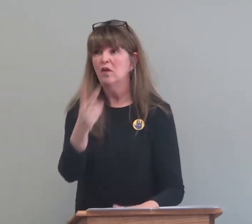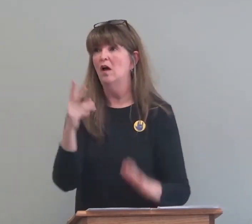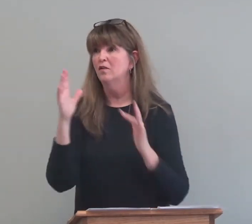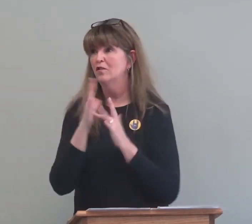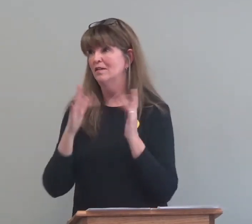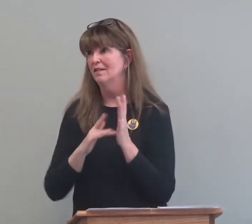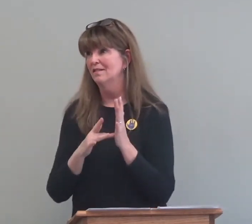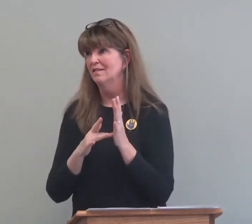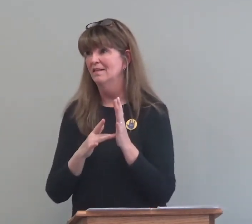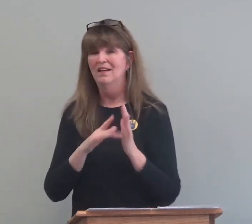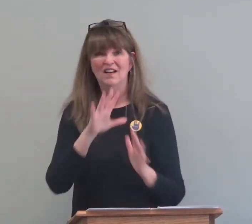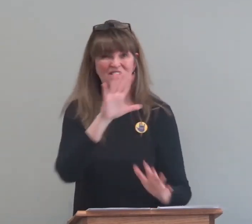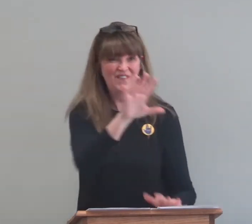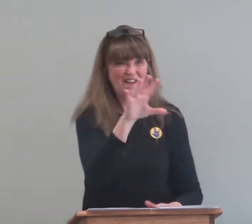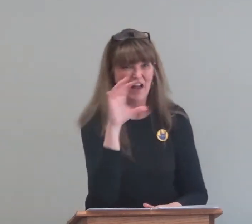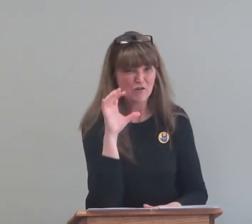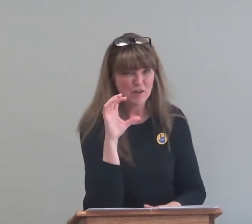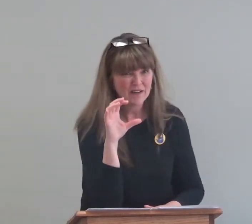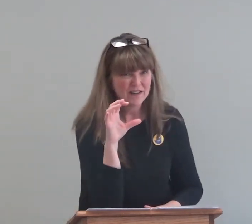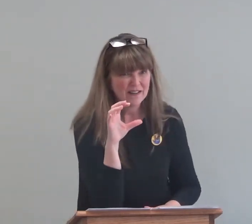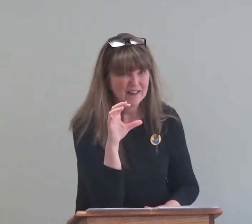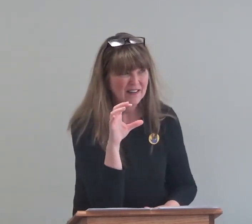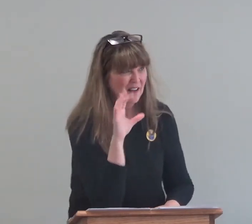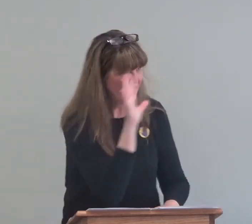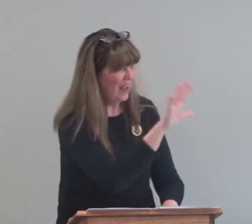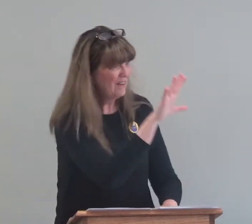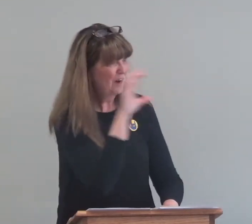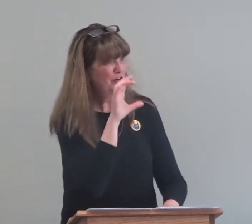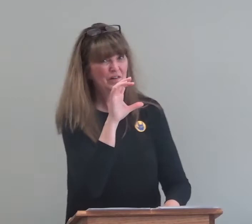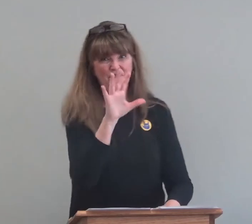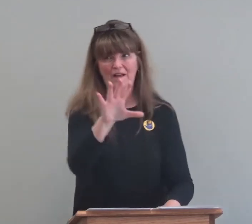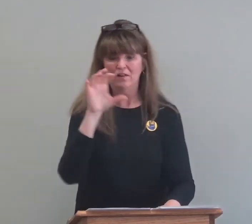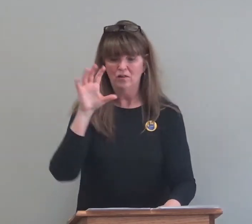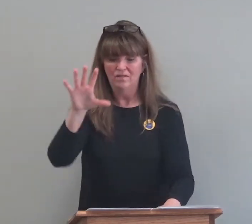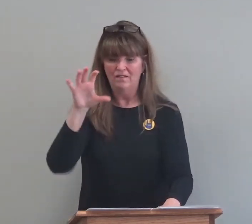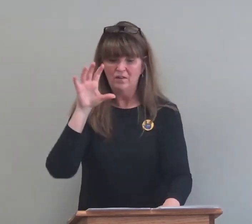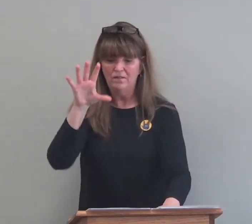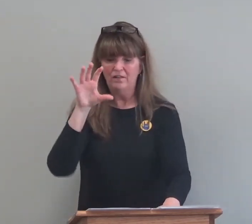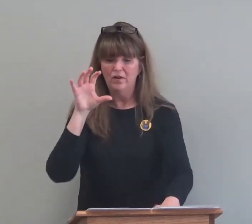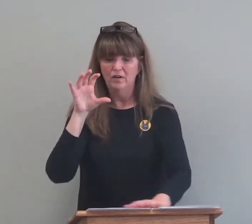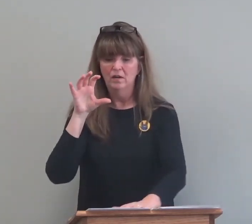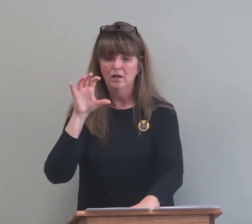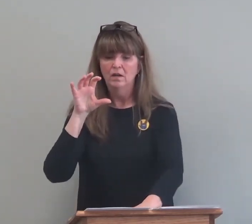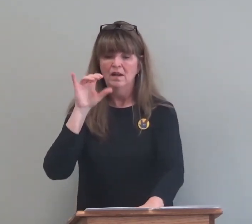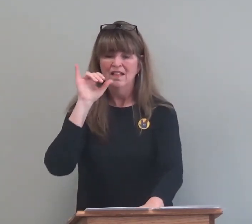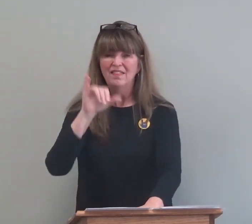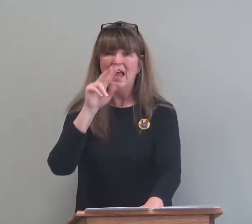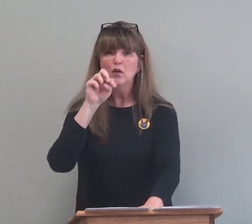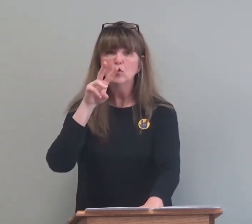witnesses who saw Jesus. Let me repeat that, 500 witnesses.